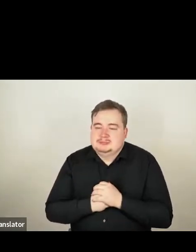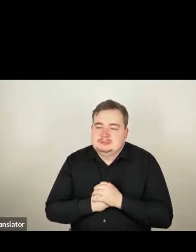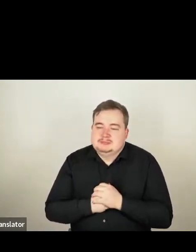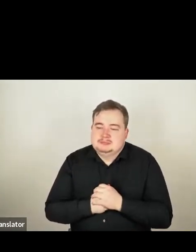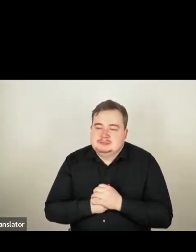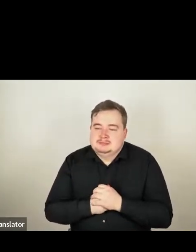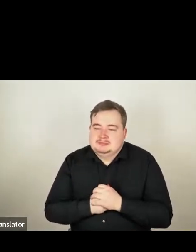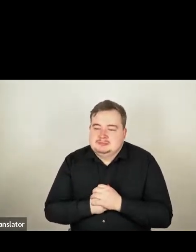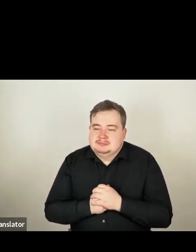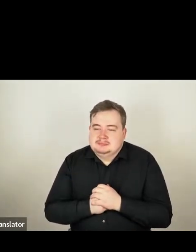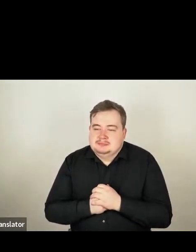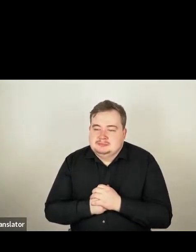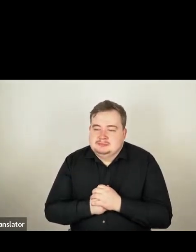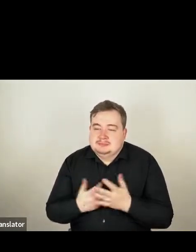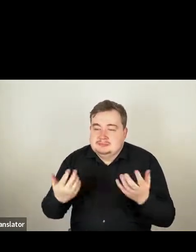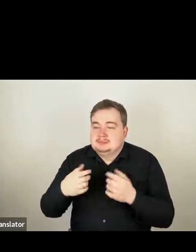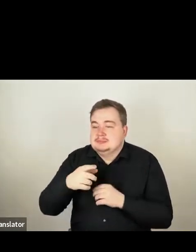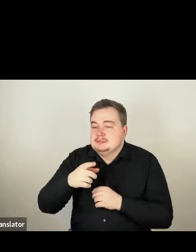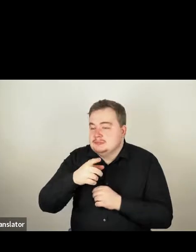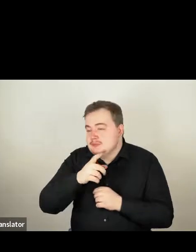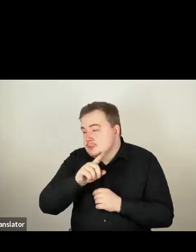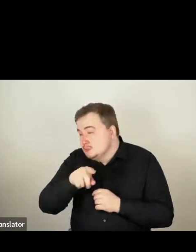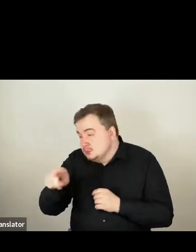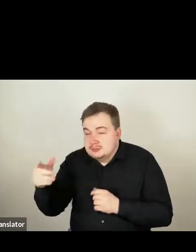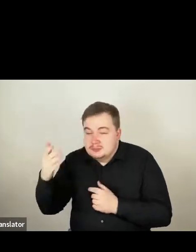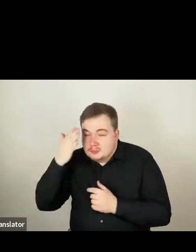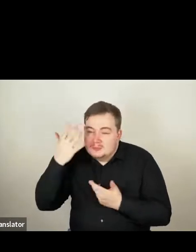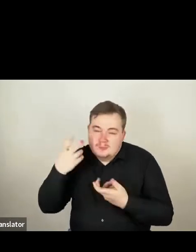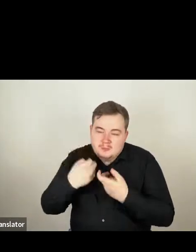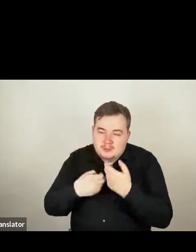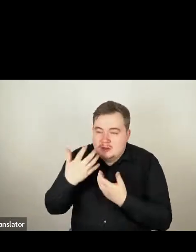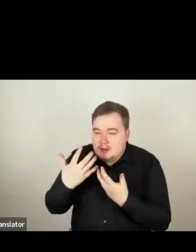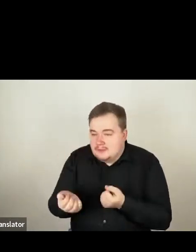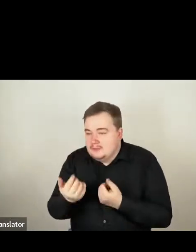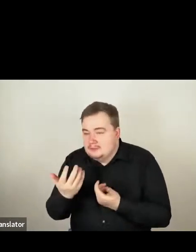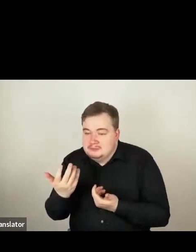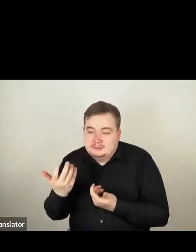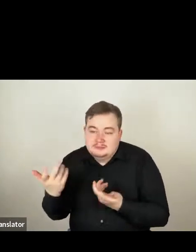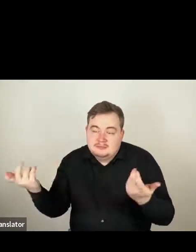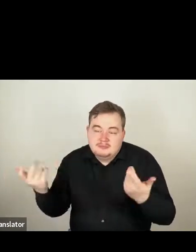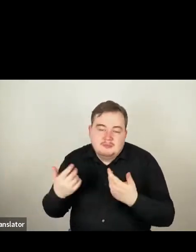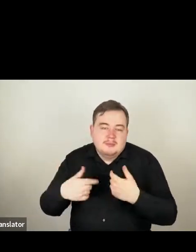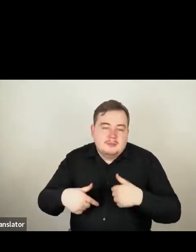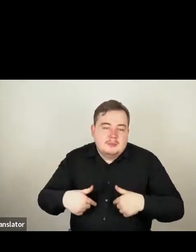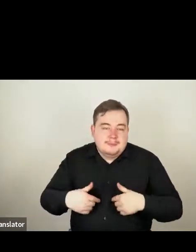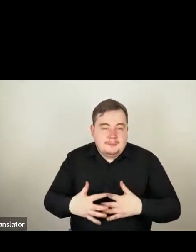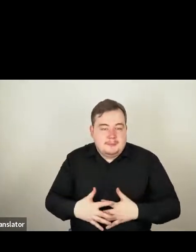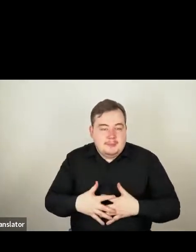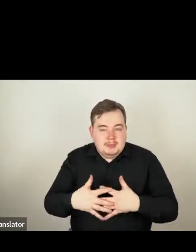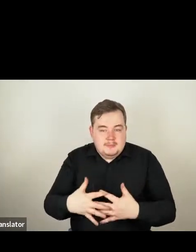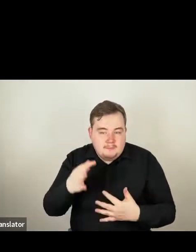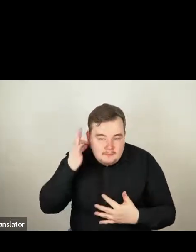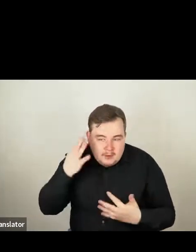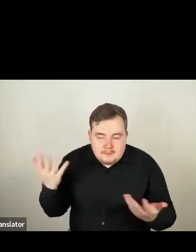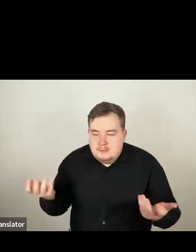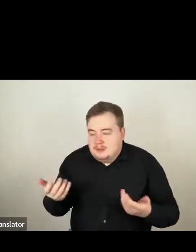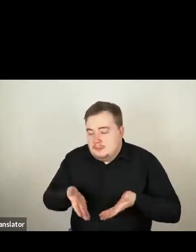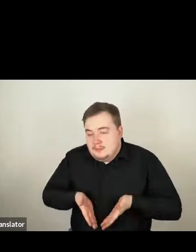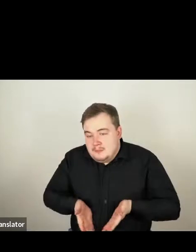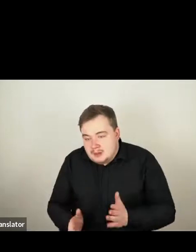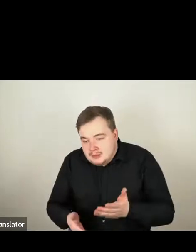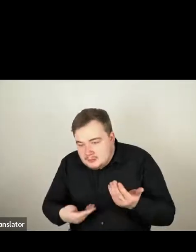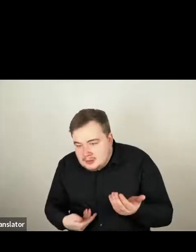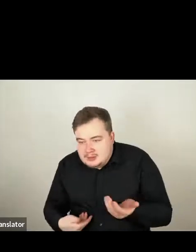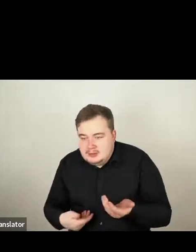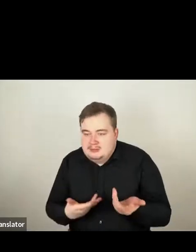might have small children, you might not be able to take children to childcare for whatever reason. Having a family room already makes a